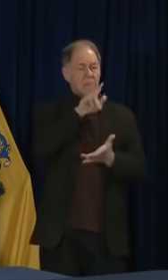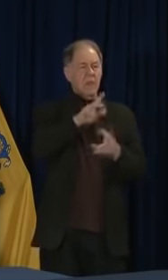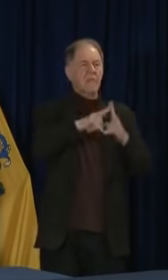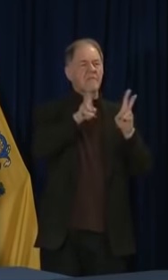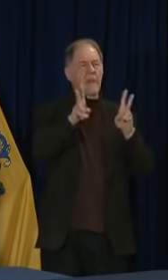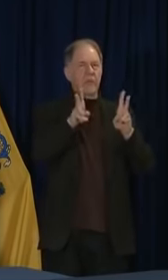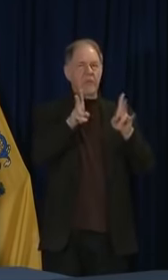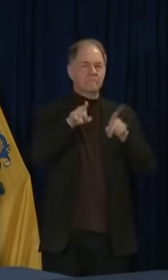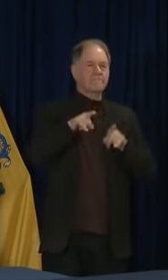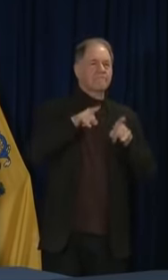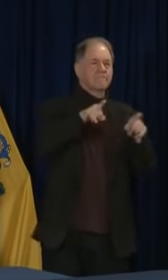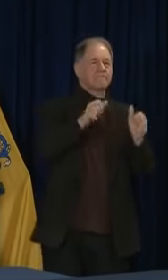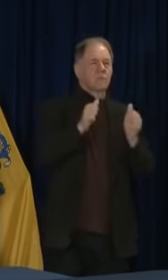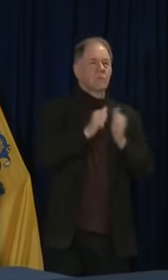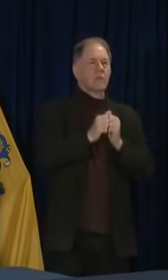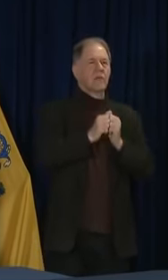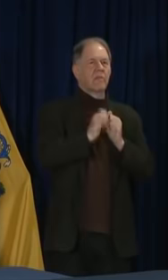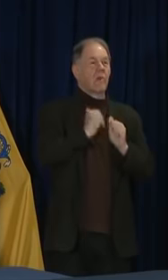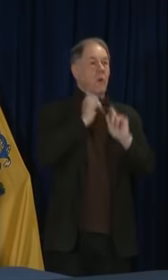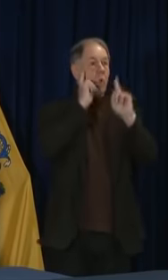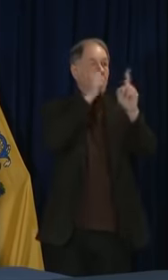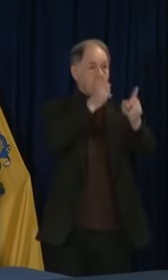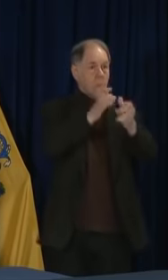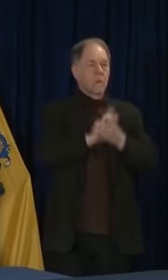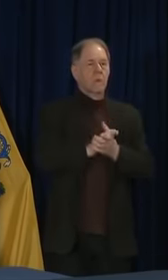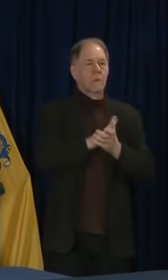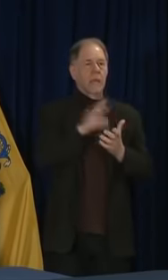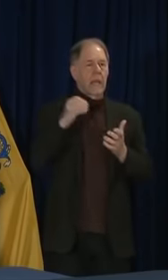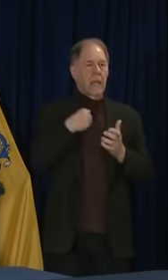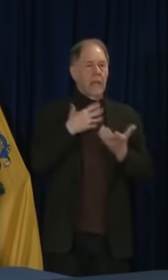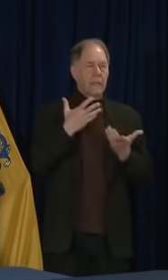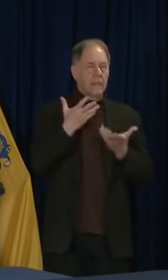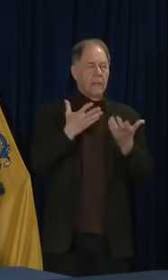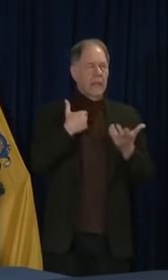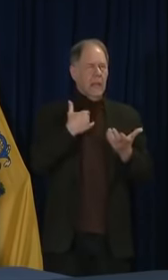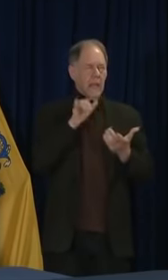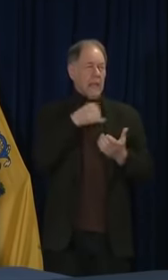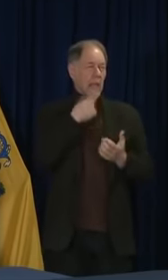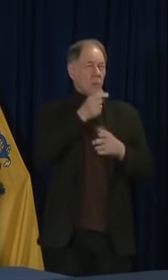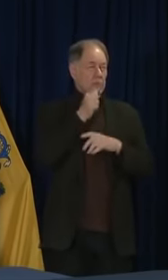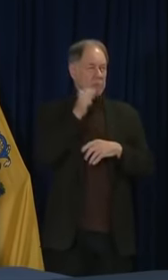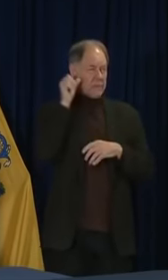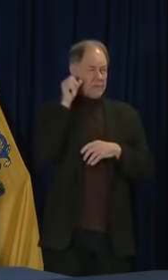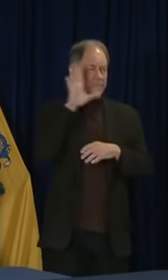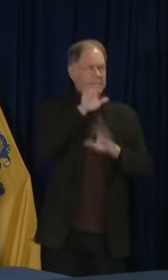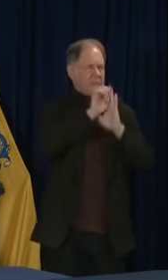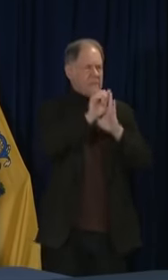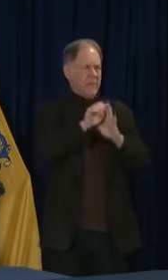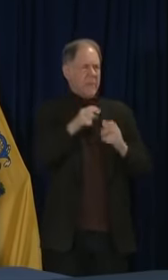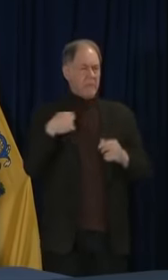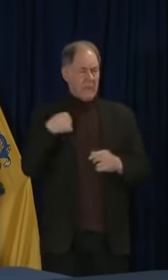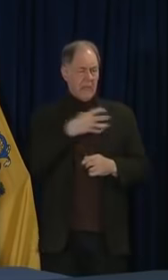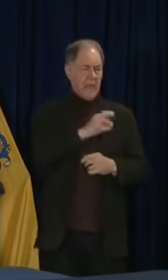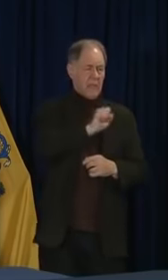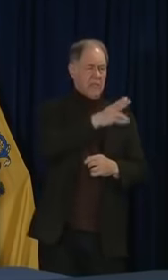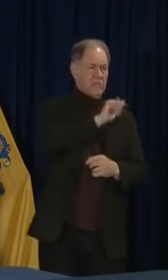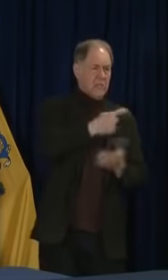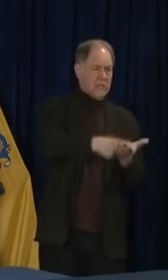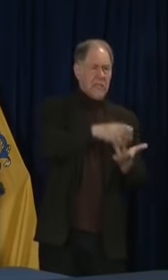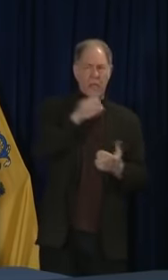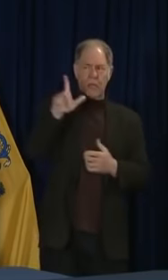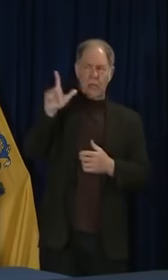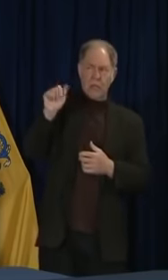consistent with where we want to go and where we agree we should go. And I mentioned the other day, and this is a good example that Sheila and I have talked about, and Lamont